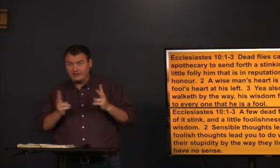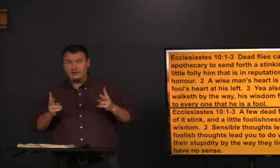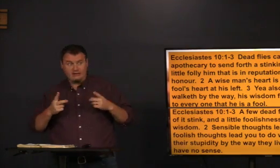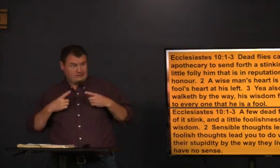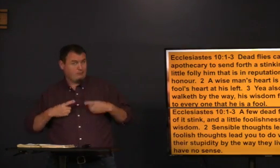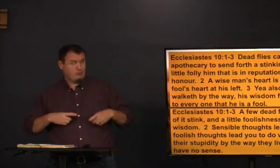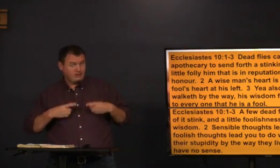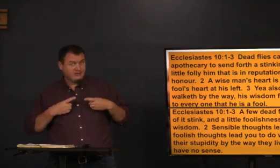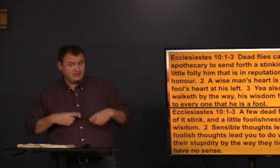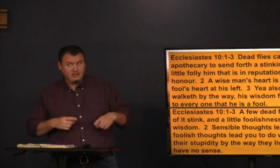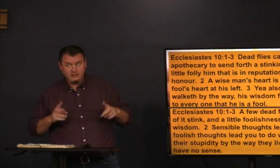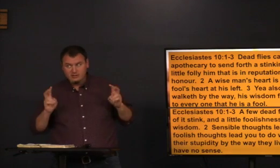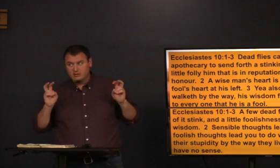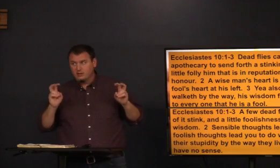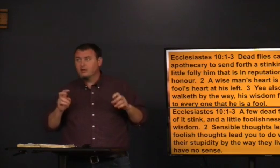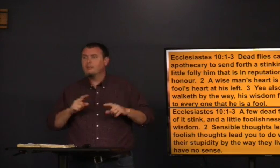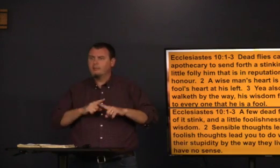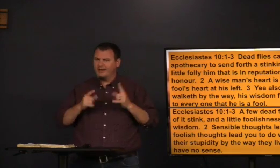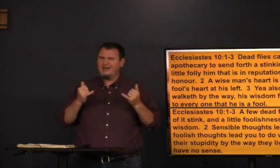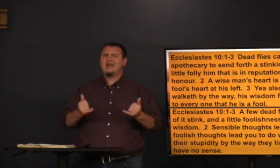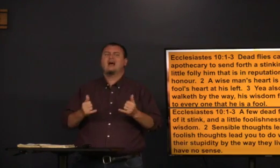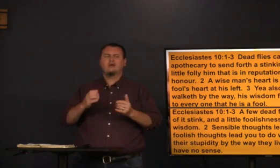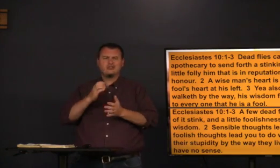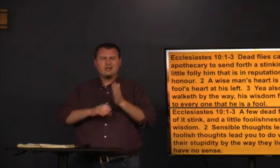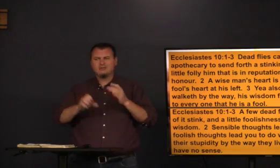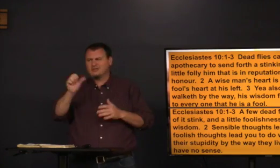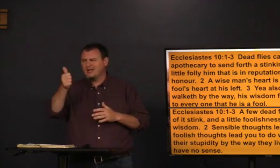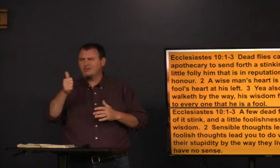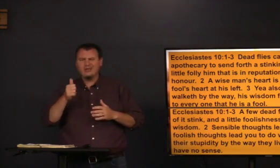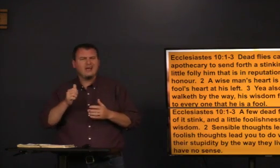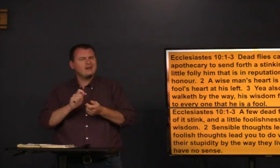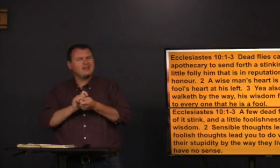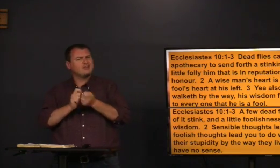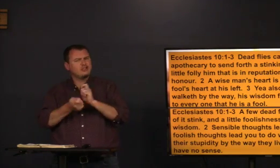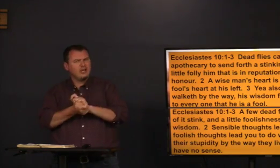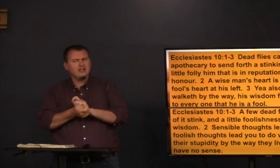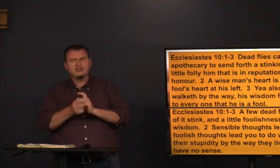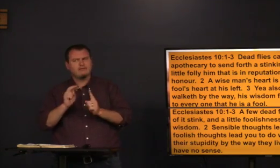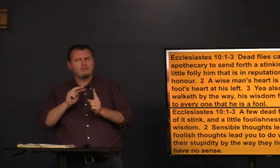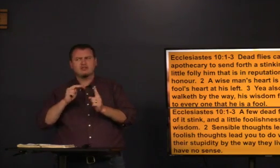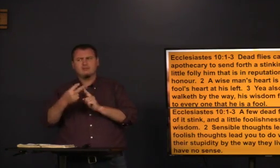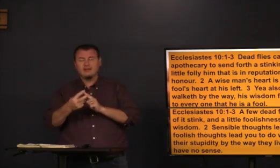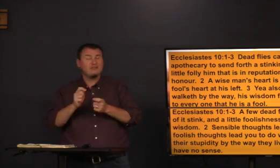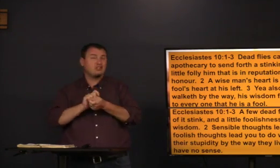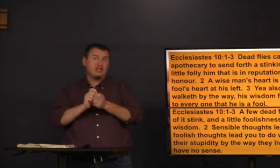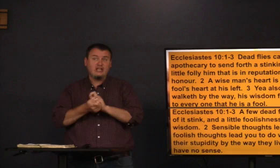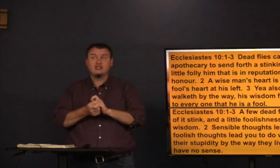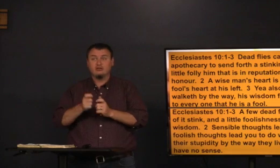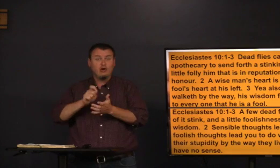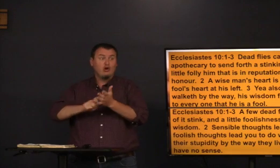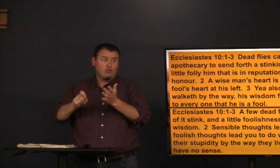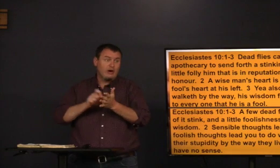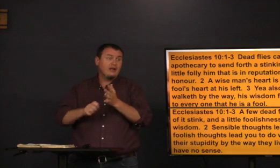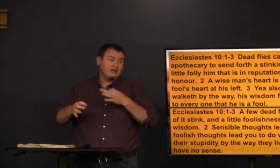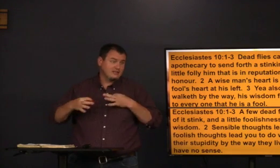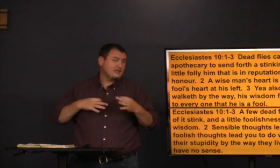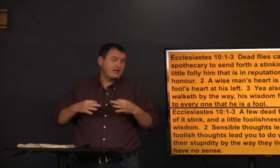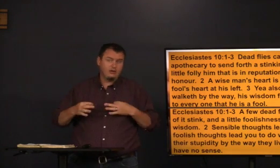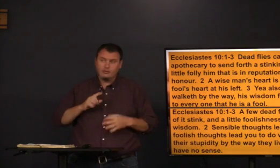very depressing. But now in chapter 10, we kind of get a change of perspective, a change in writing style,